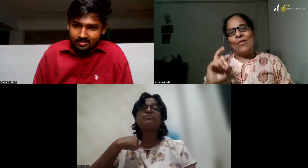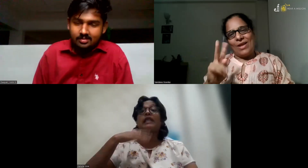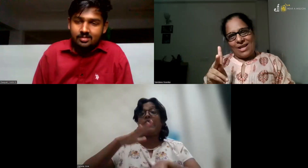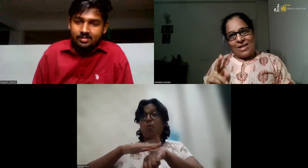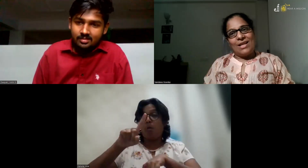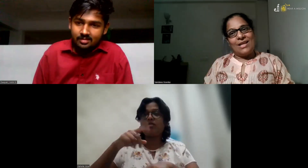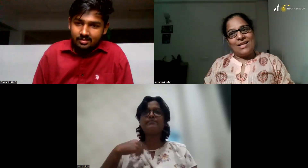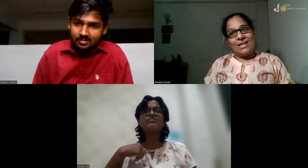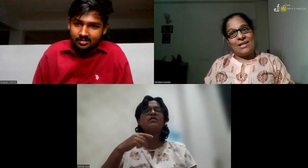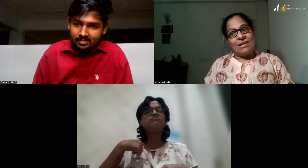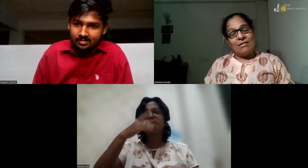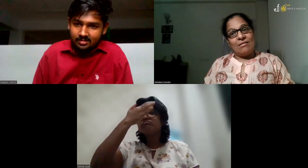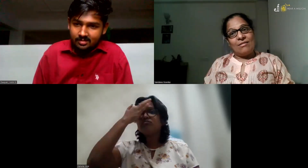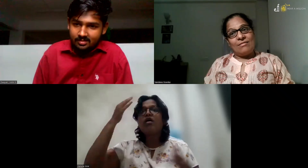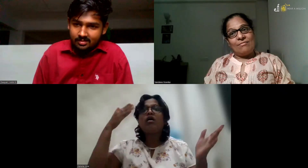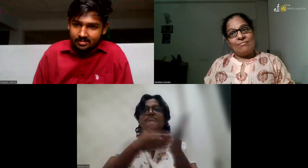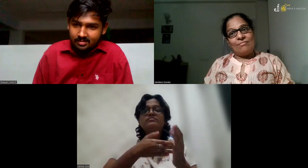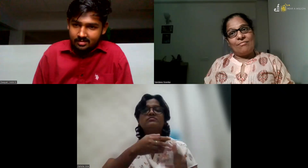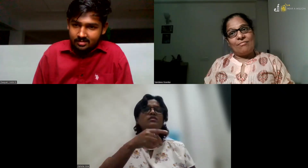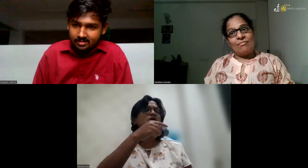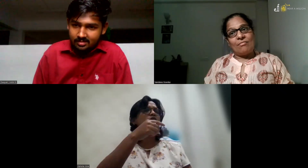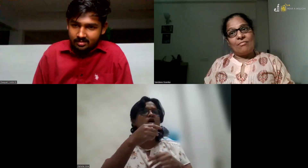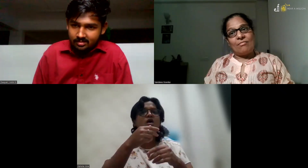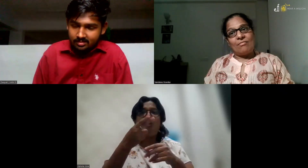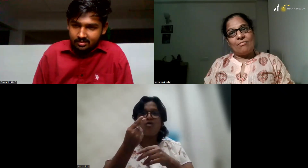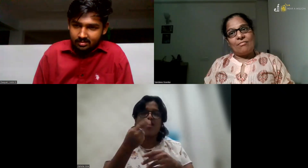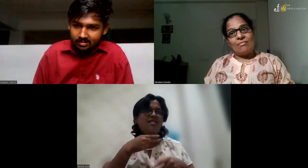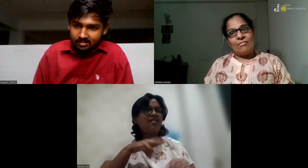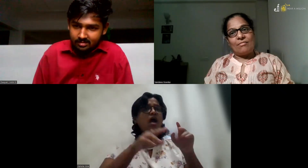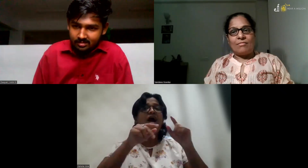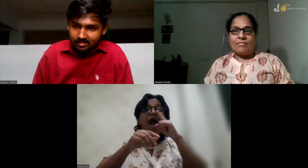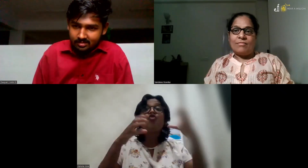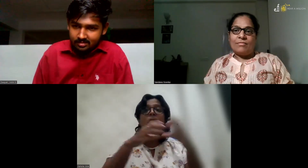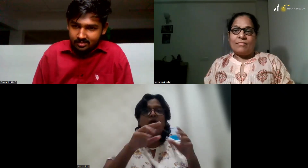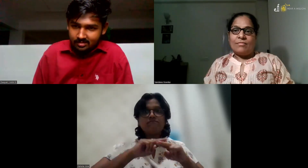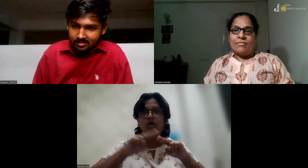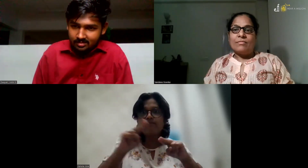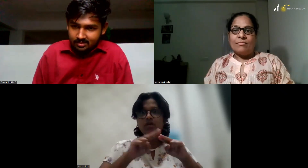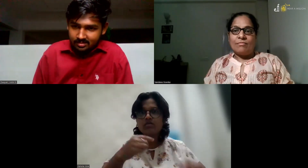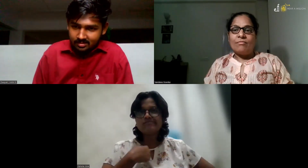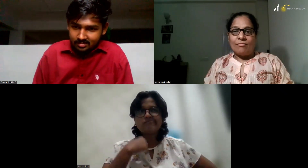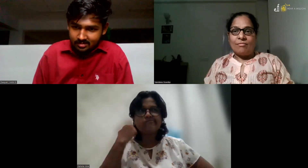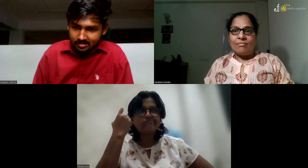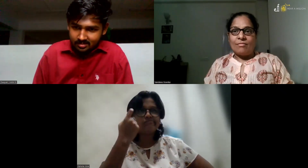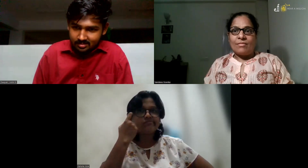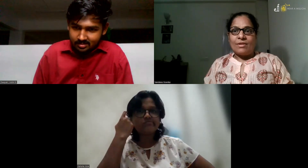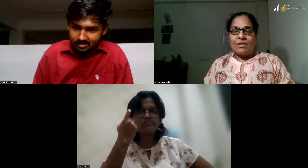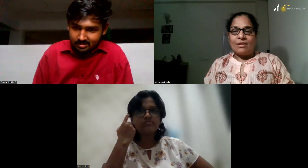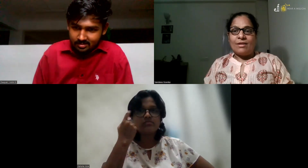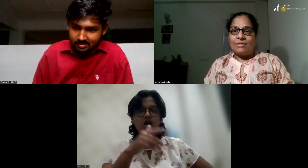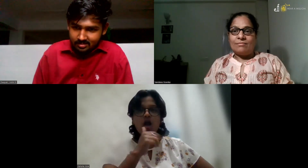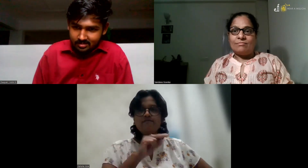go ahead for dormitory. So yeah, one time what happened with me, I went to the hotel. There